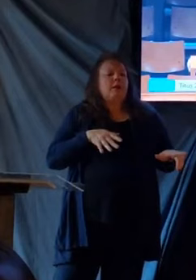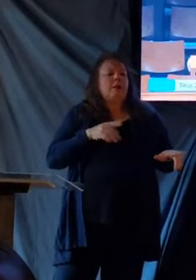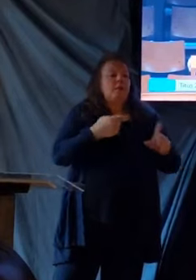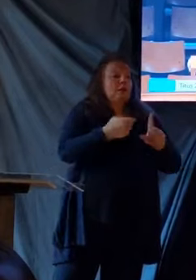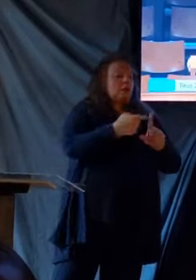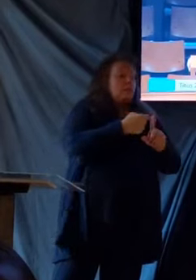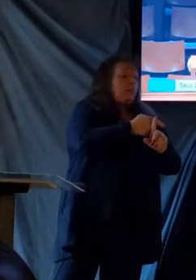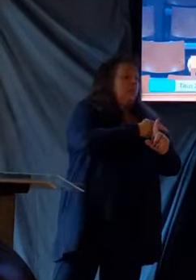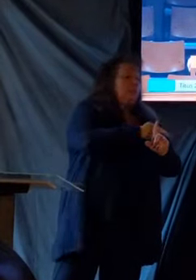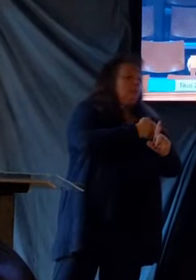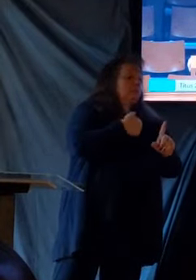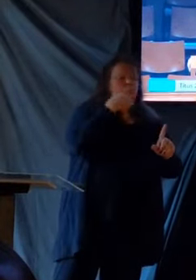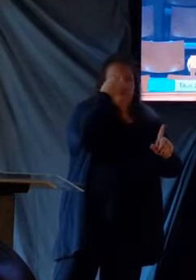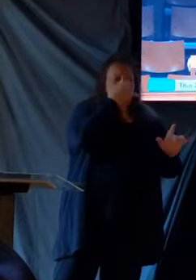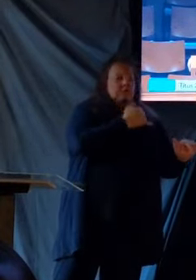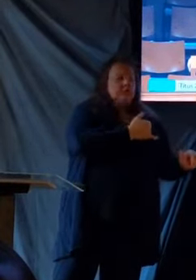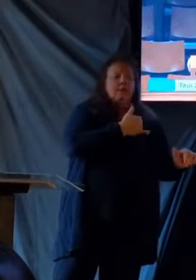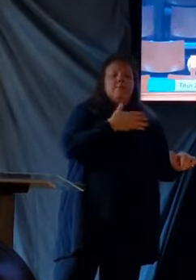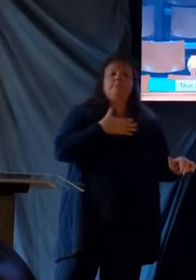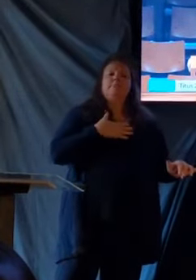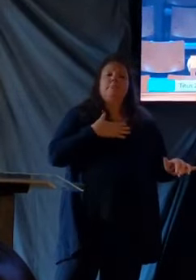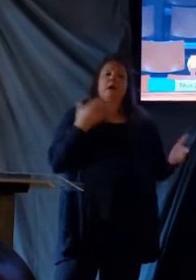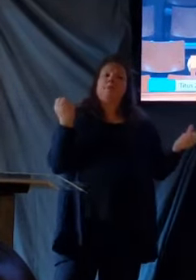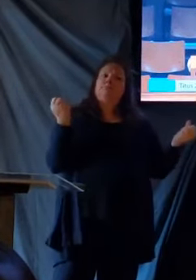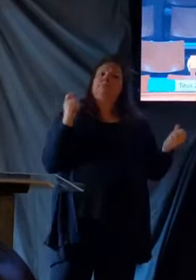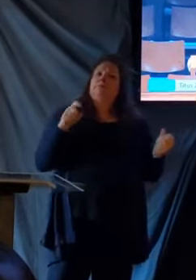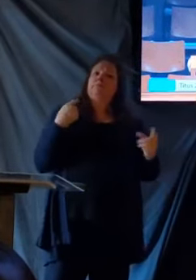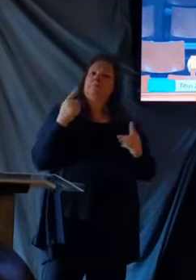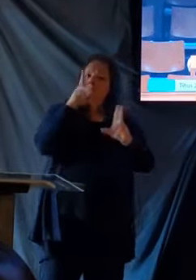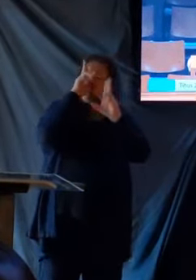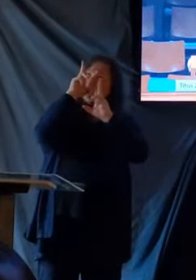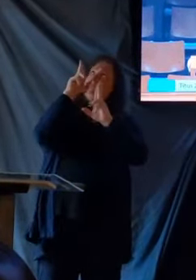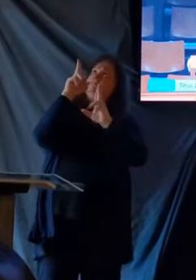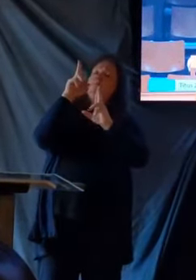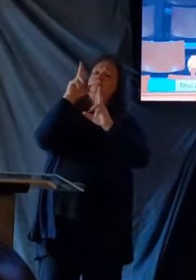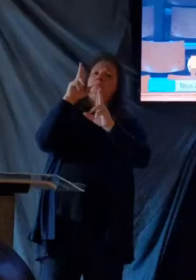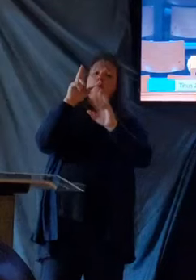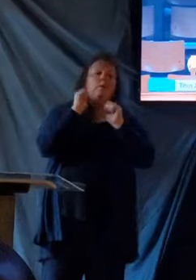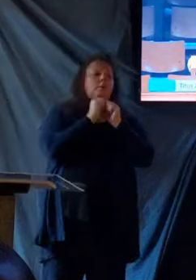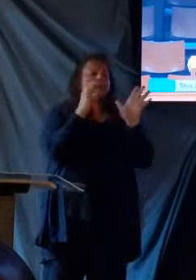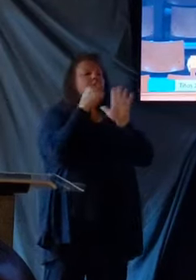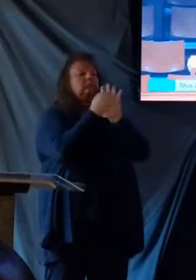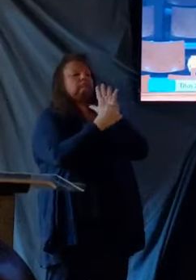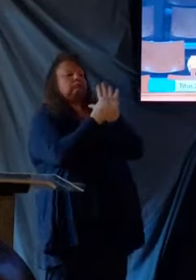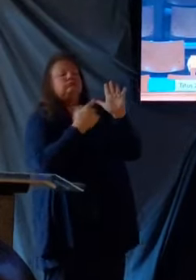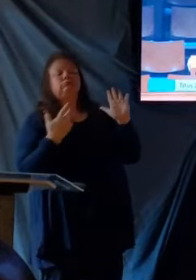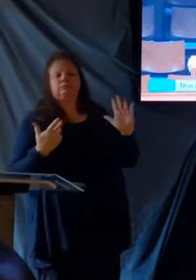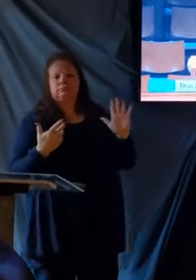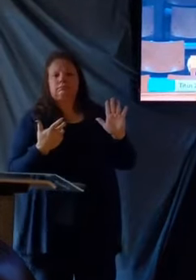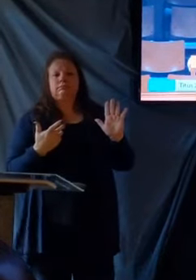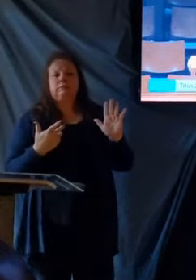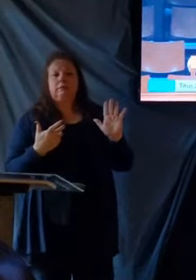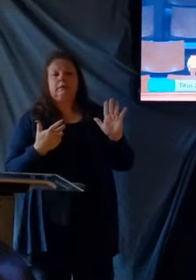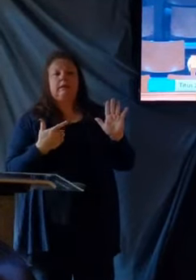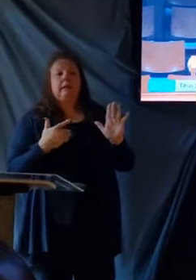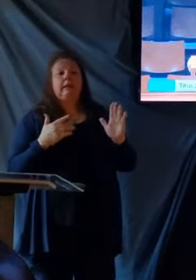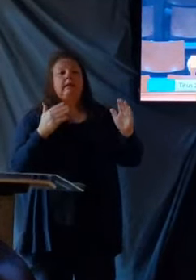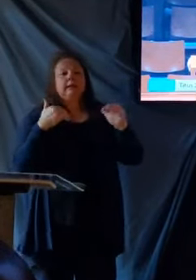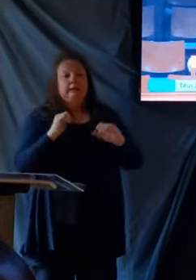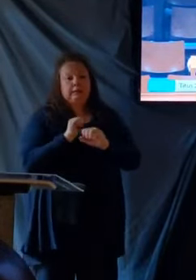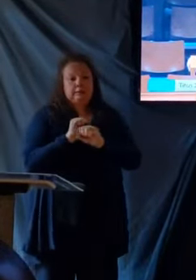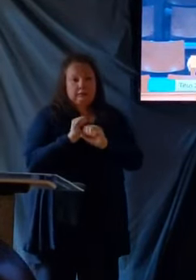go with things. My speech has to be honorable, beyond reproach. And slaves